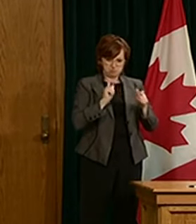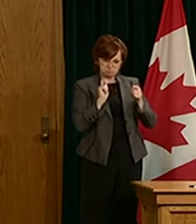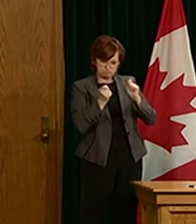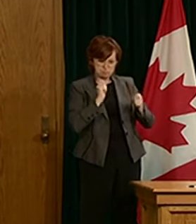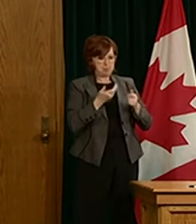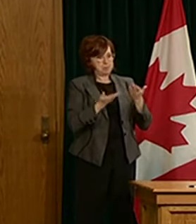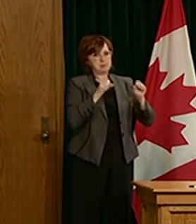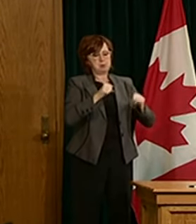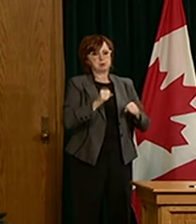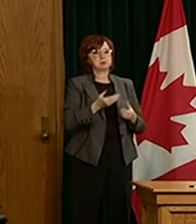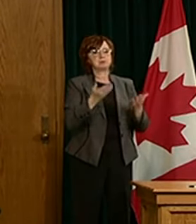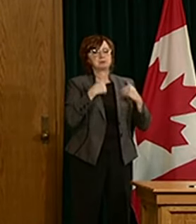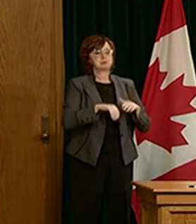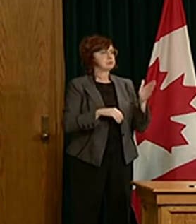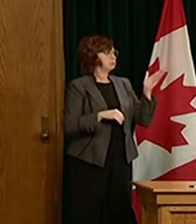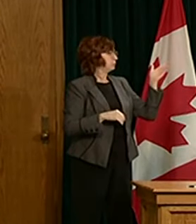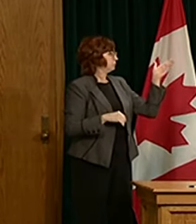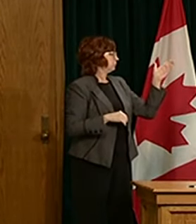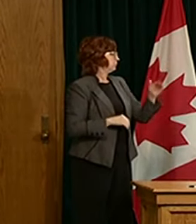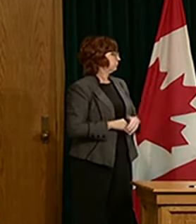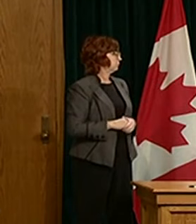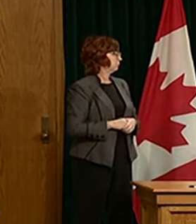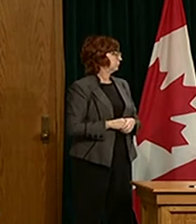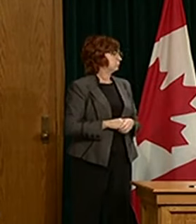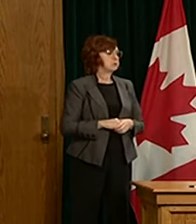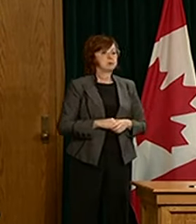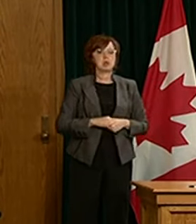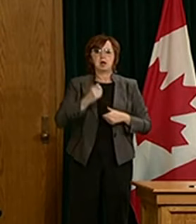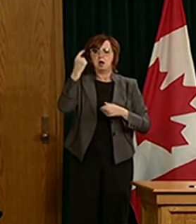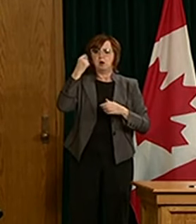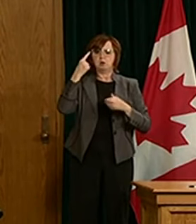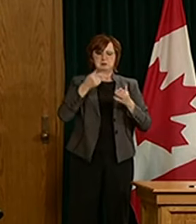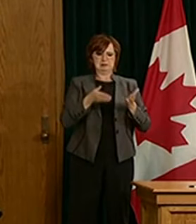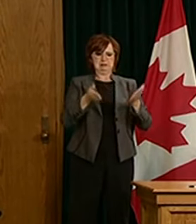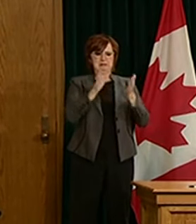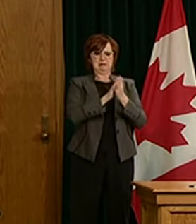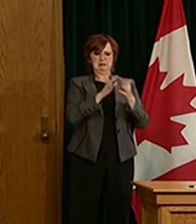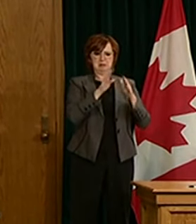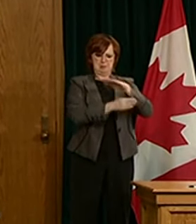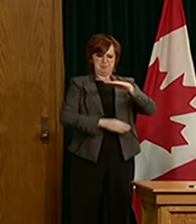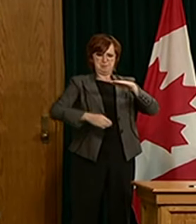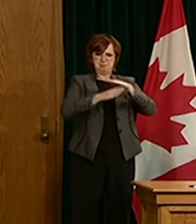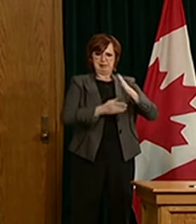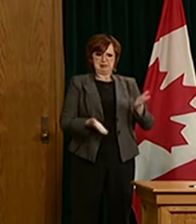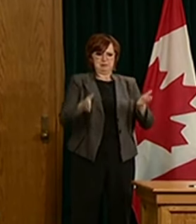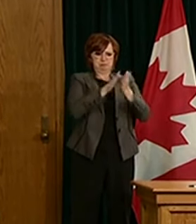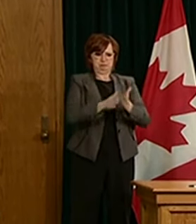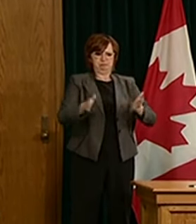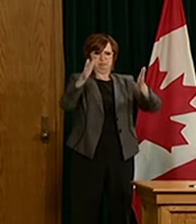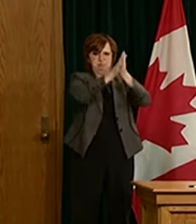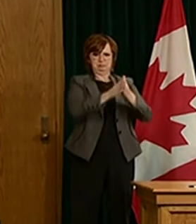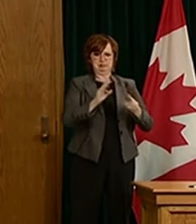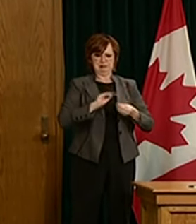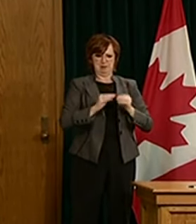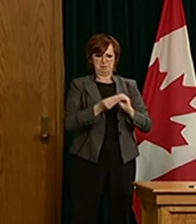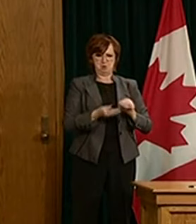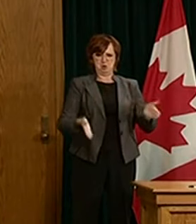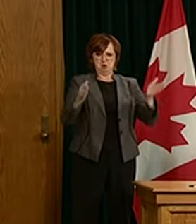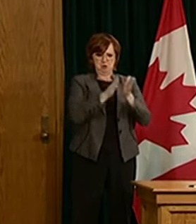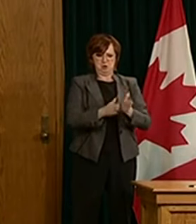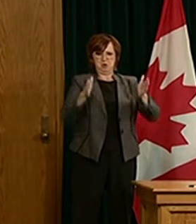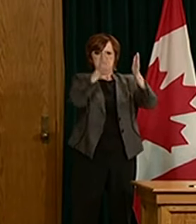One of the key variables that we use when we're doing dynamic modeling is something called the basic reproductive constant. And this is really the